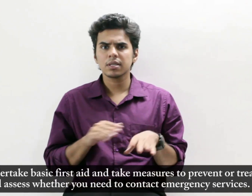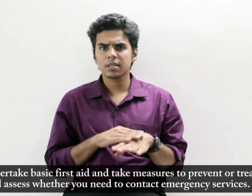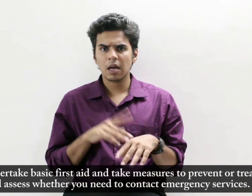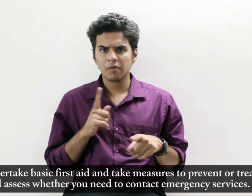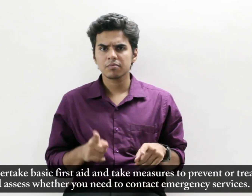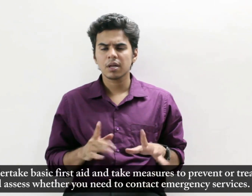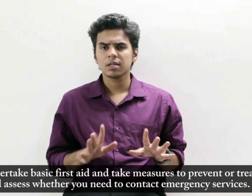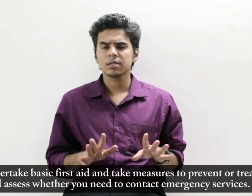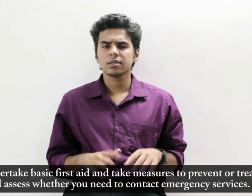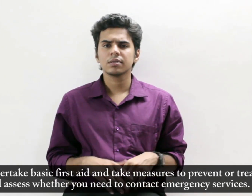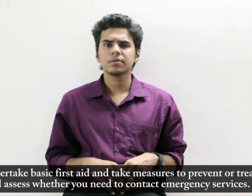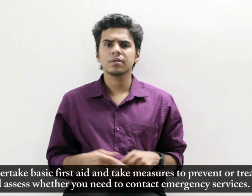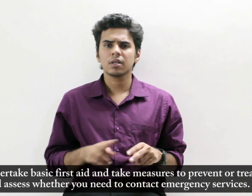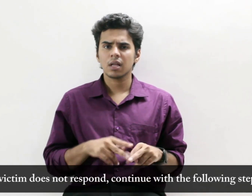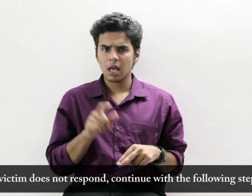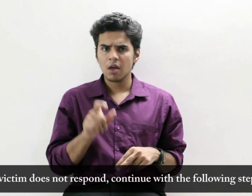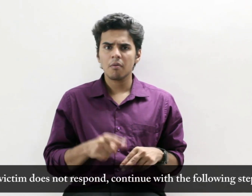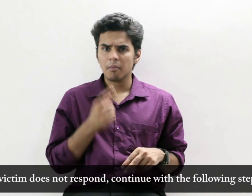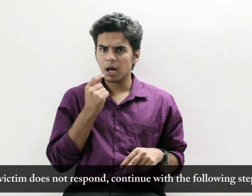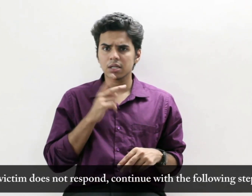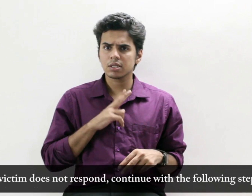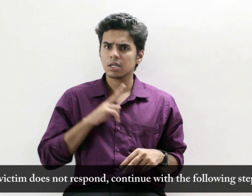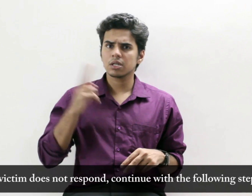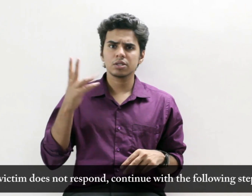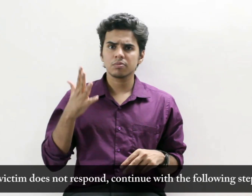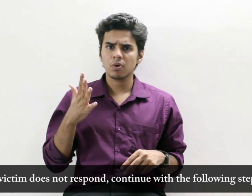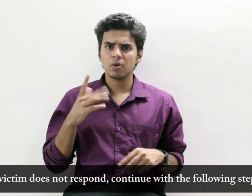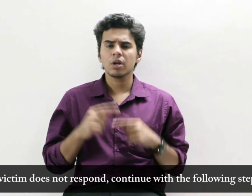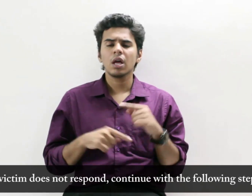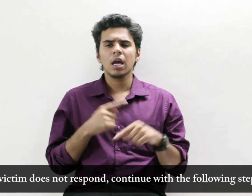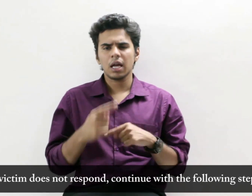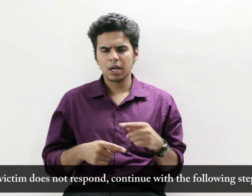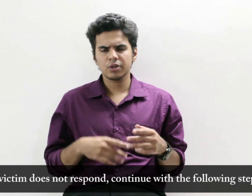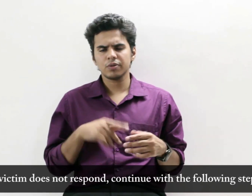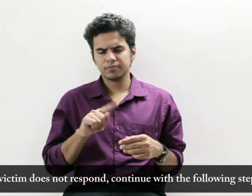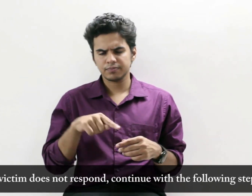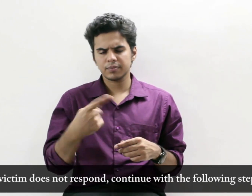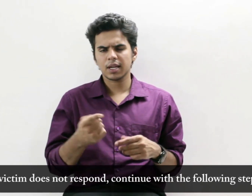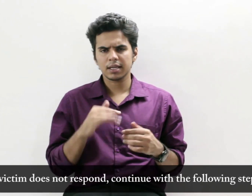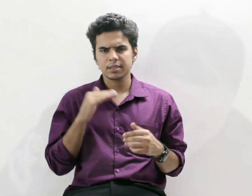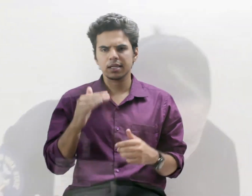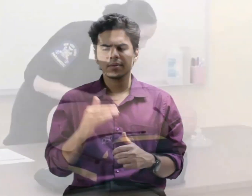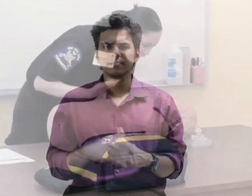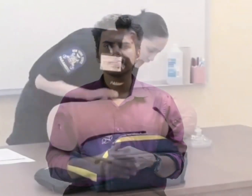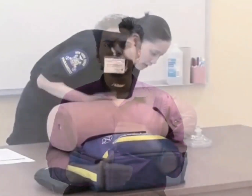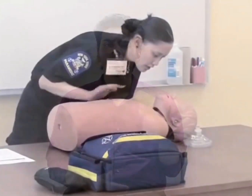contact emergency services. If the victim does not respond, continue with the following steps.